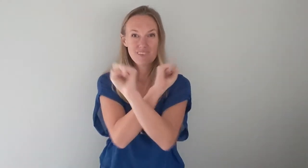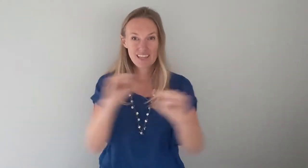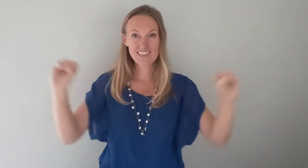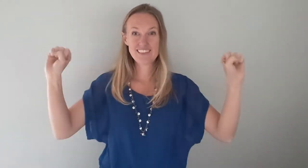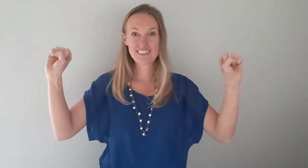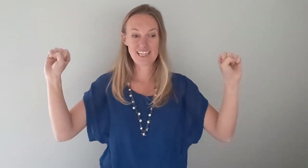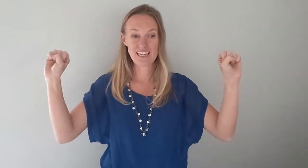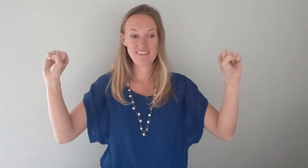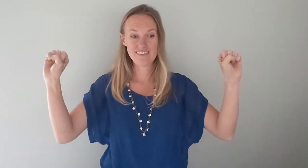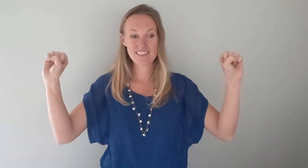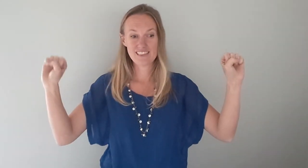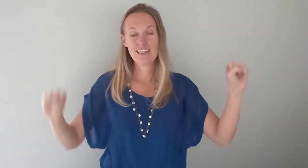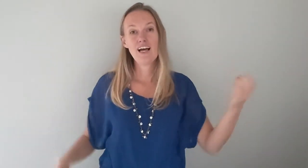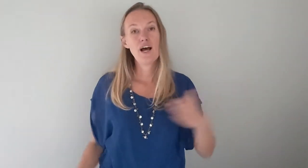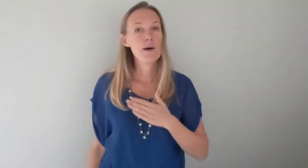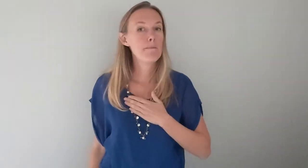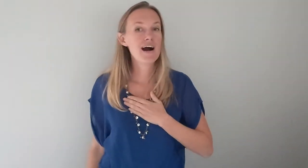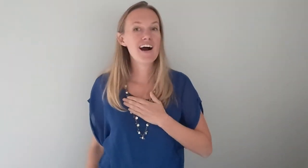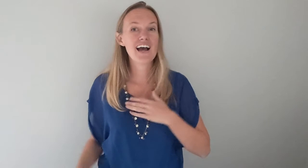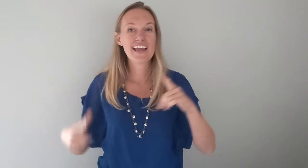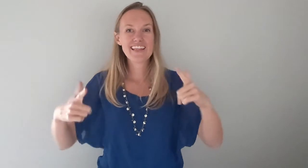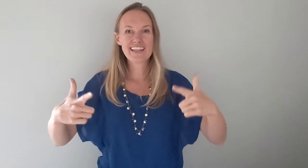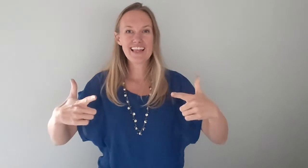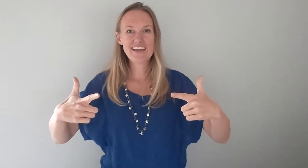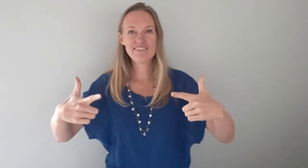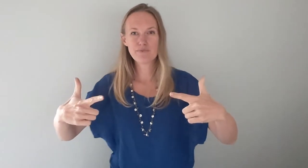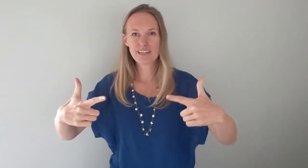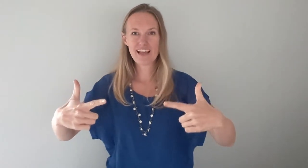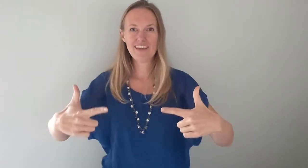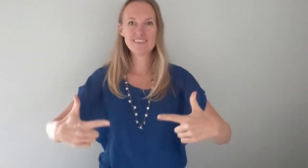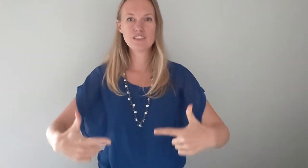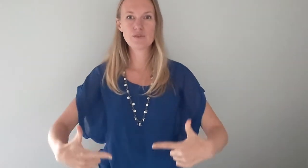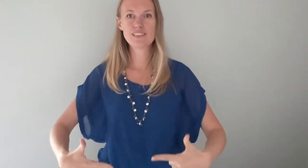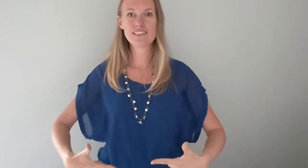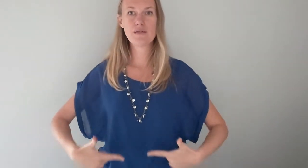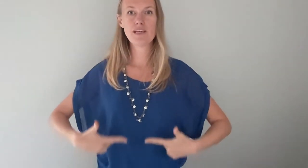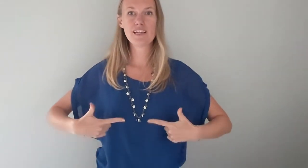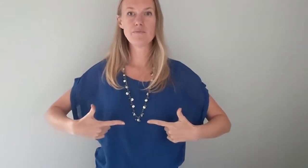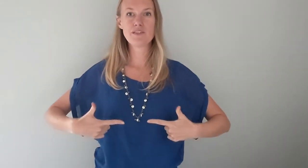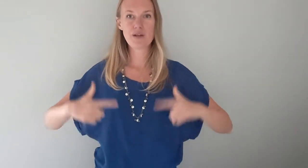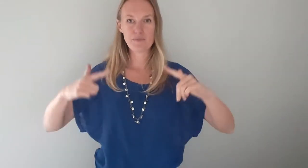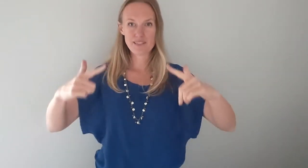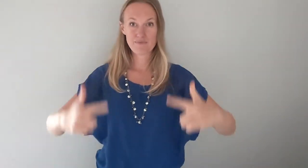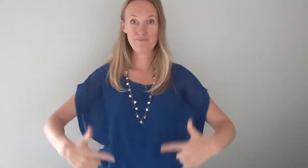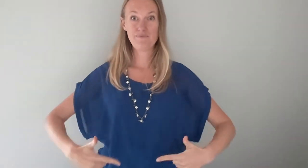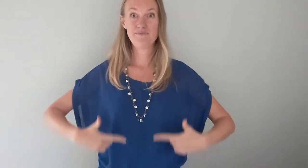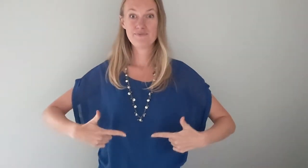Okay, saved my, and then life, bringing L's towards the stomach and up to the ribs.